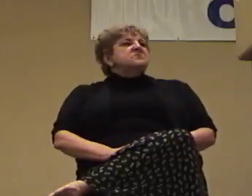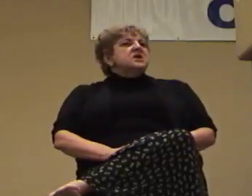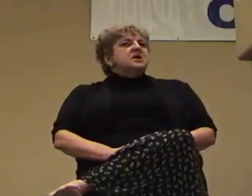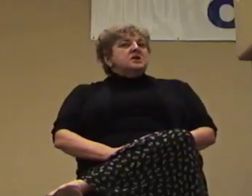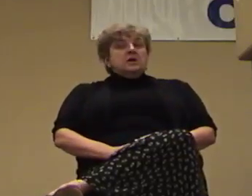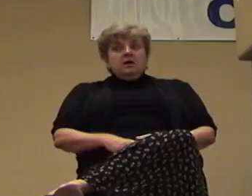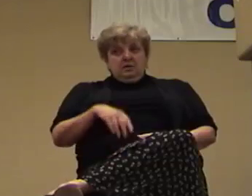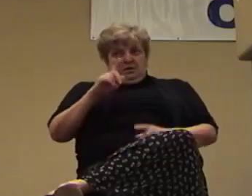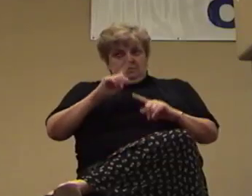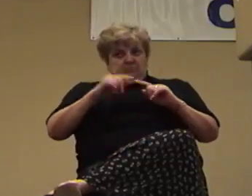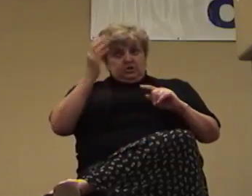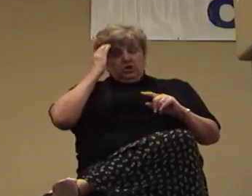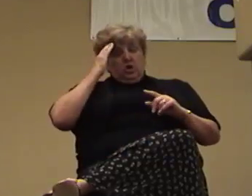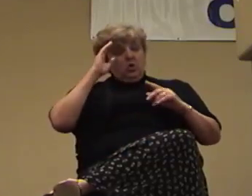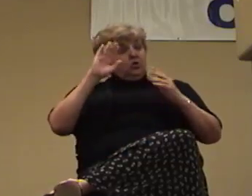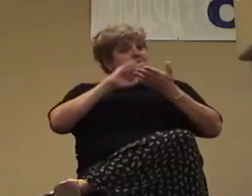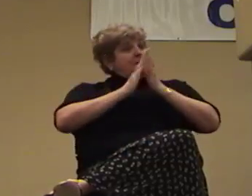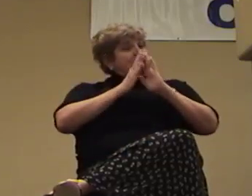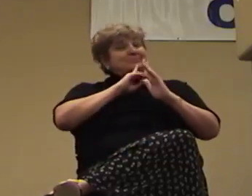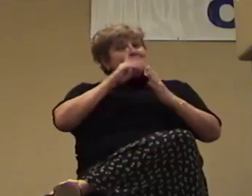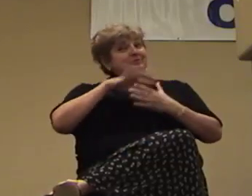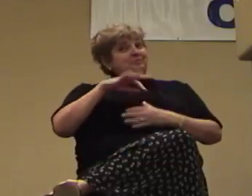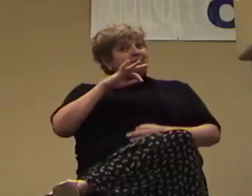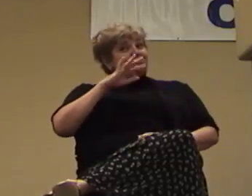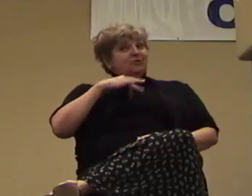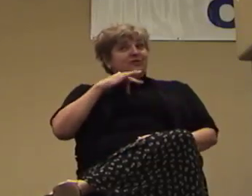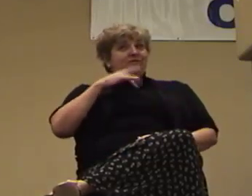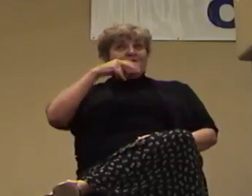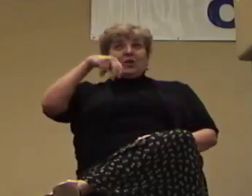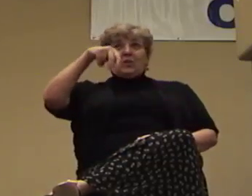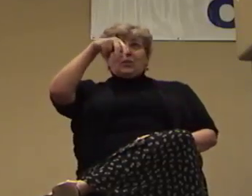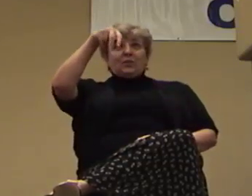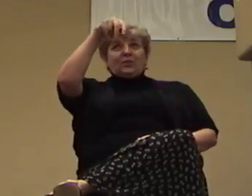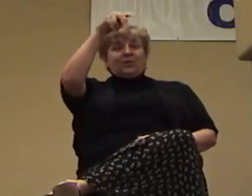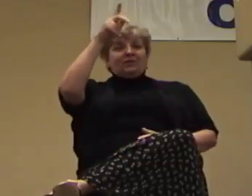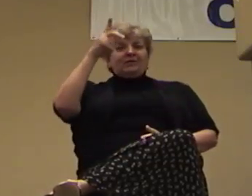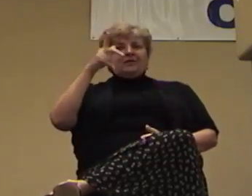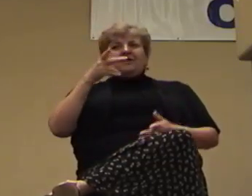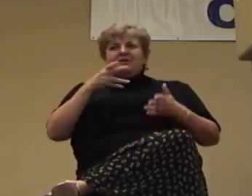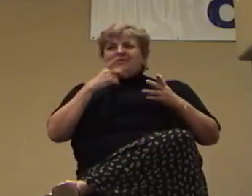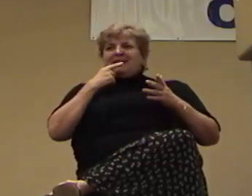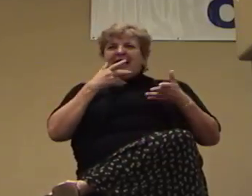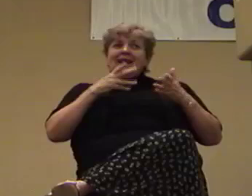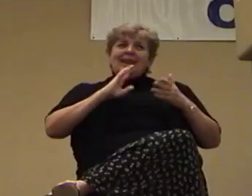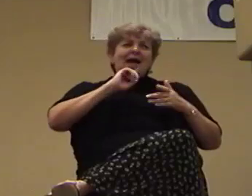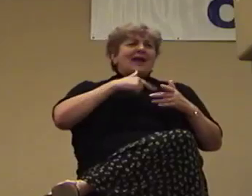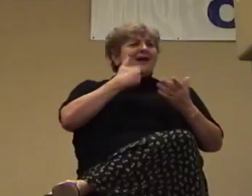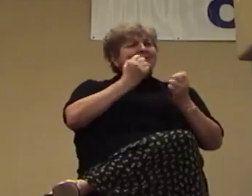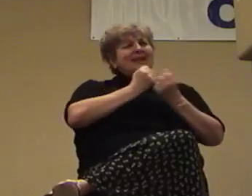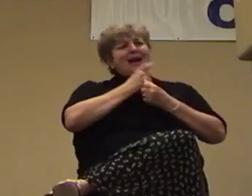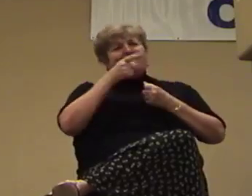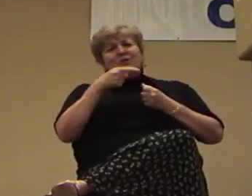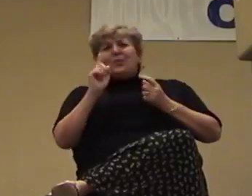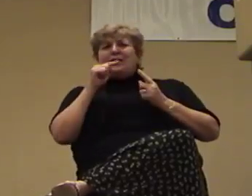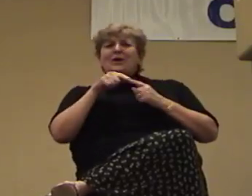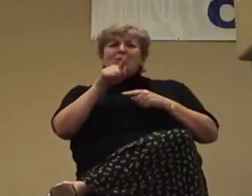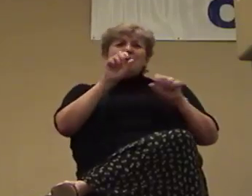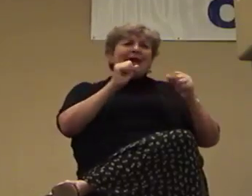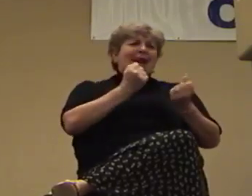what I mean? I just love you, so you can love yourself. You know what I mean? It's very different when you have to take these